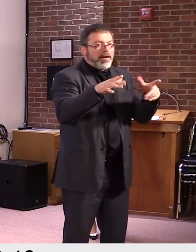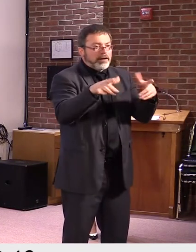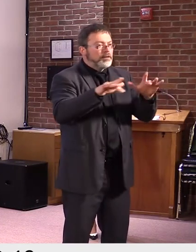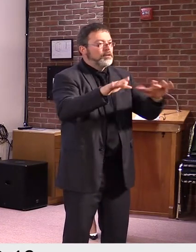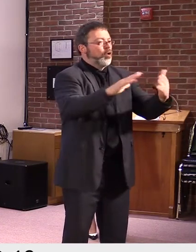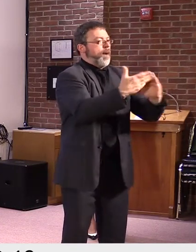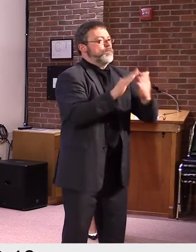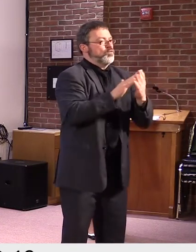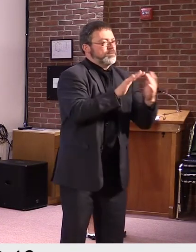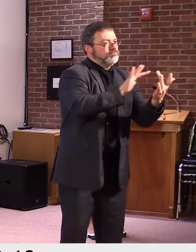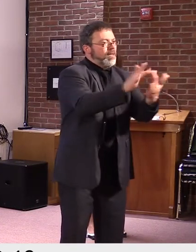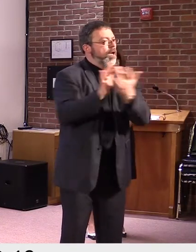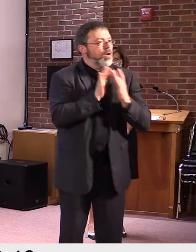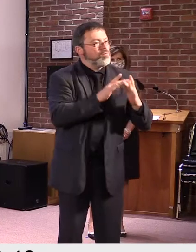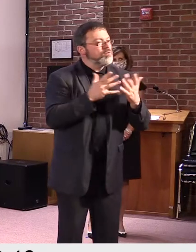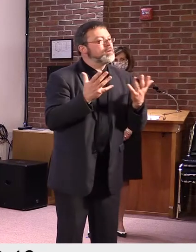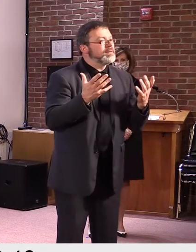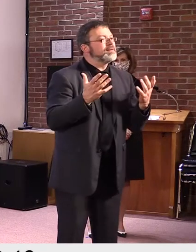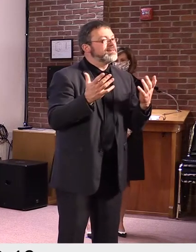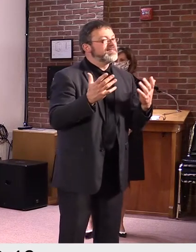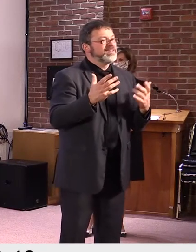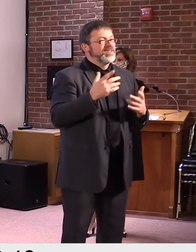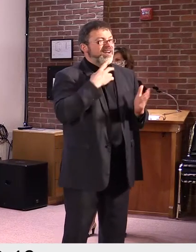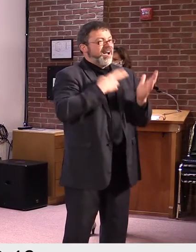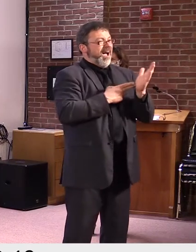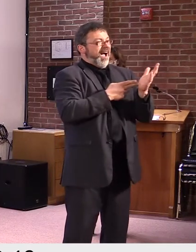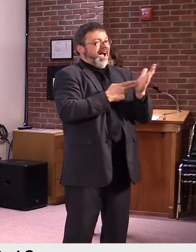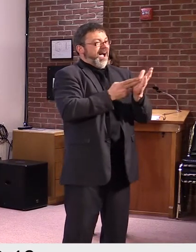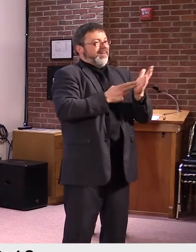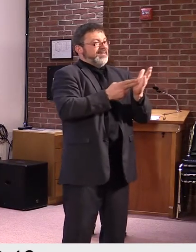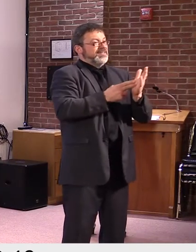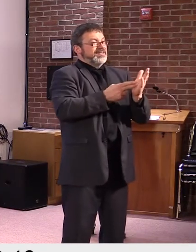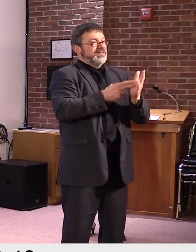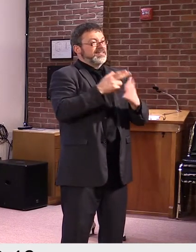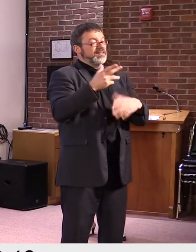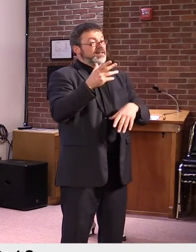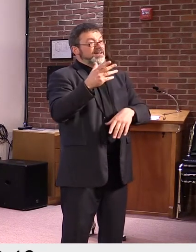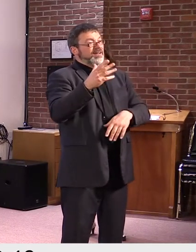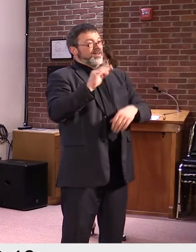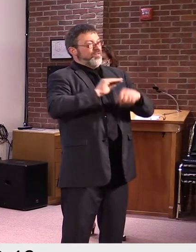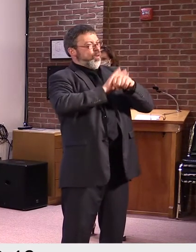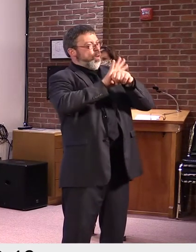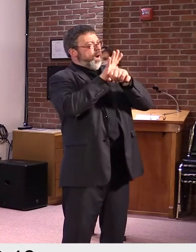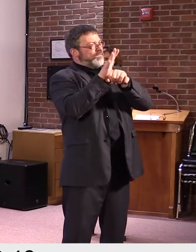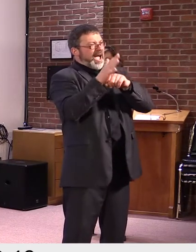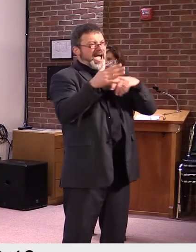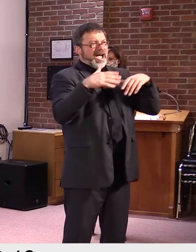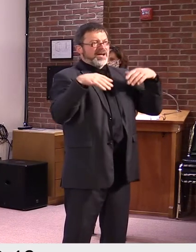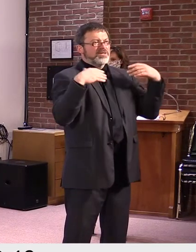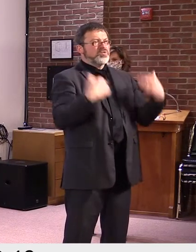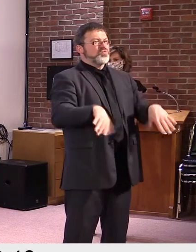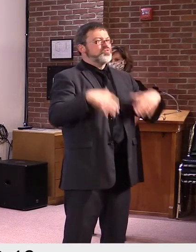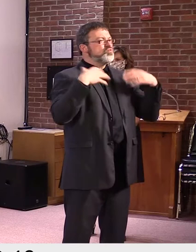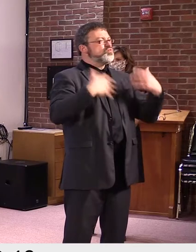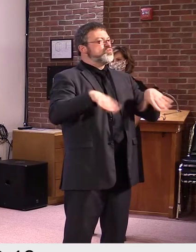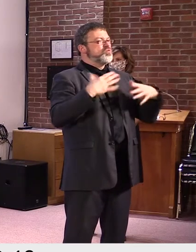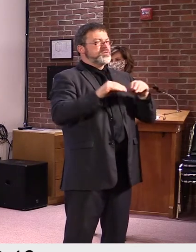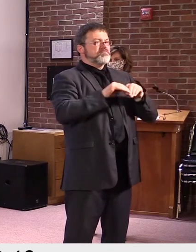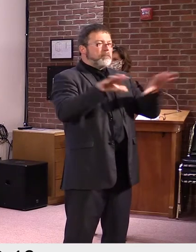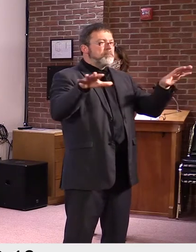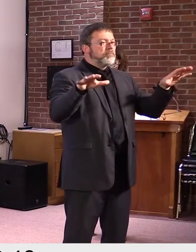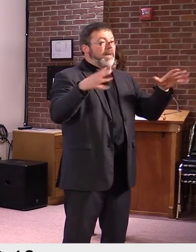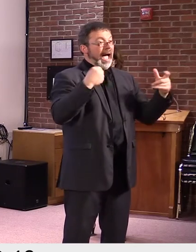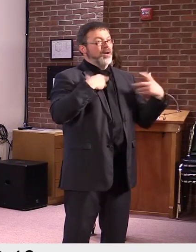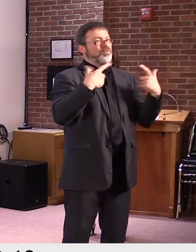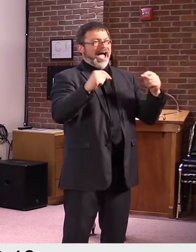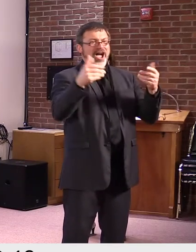years ago when the opiate epidemic really started to unfold, where we were bringing public health nurses, social workers and others out door